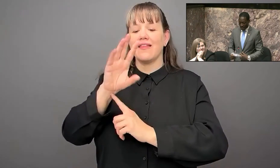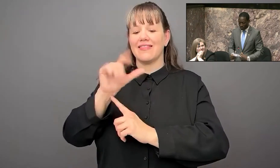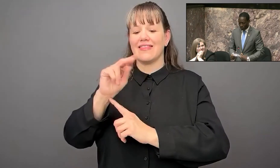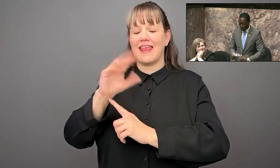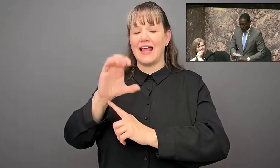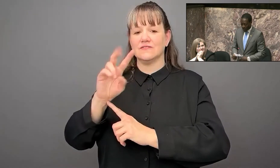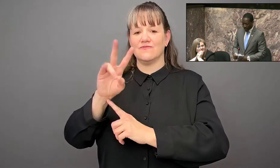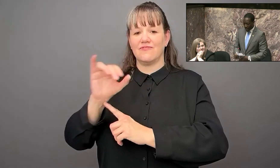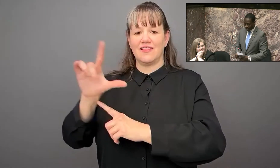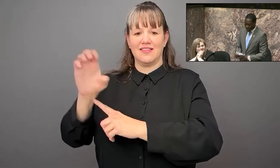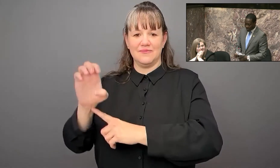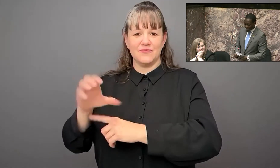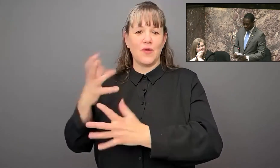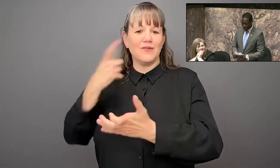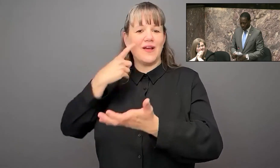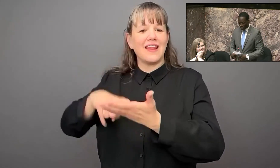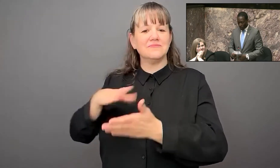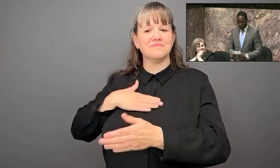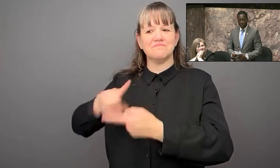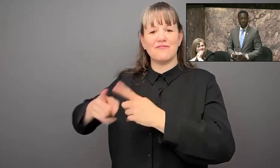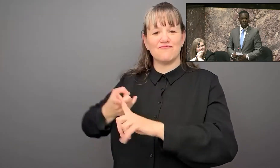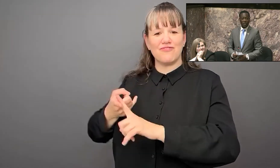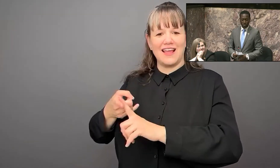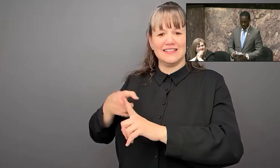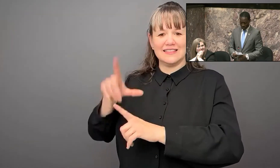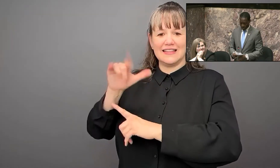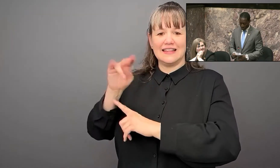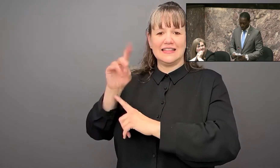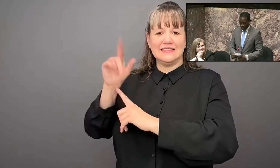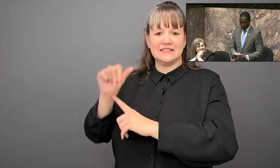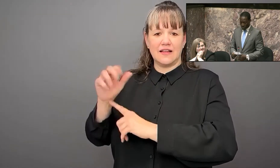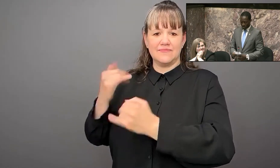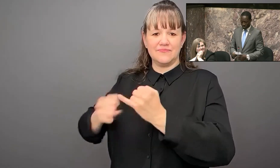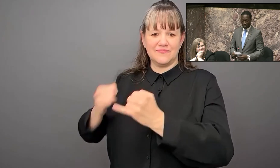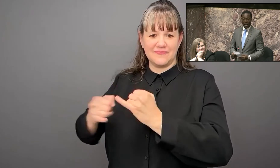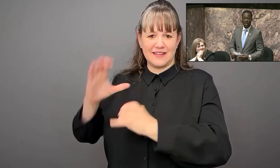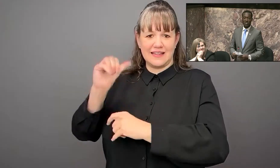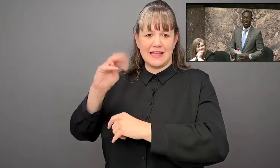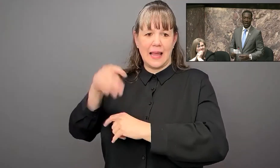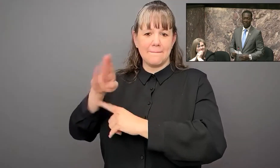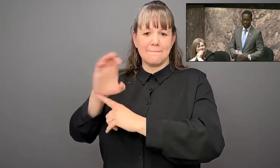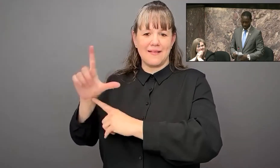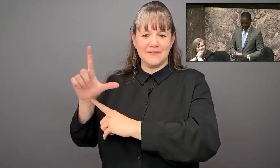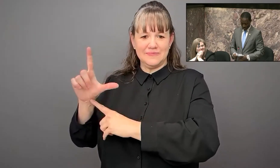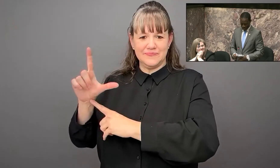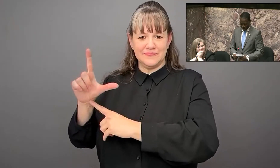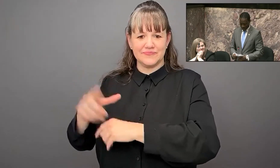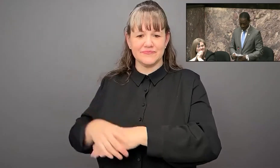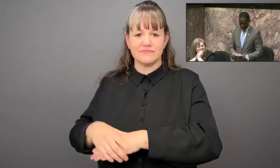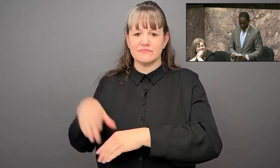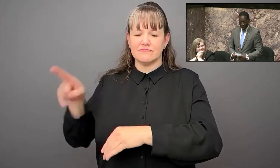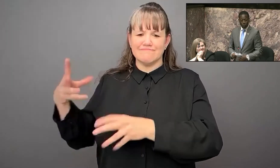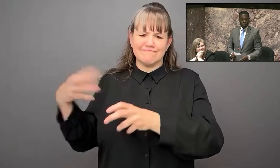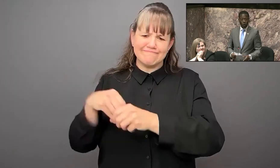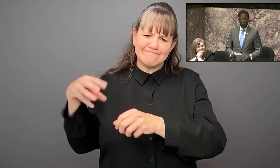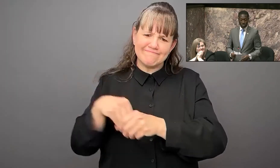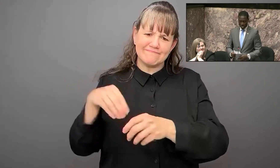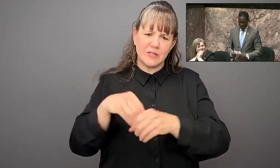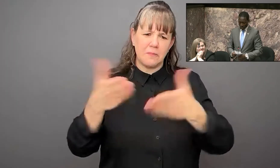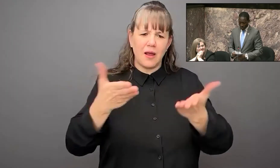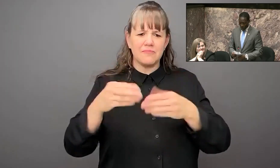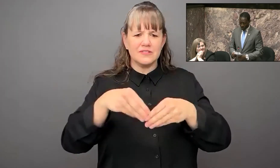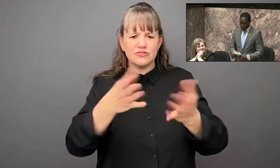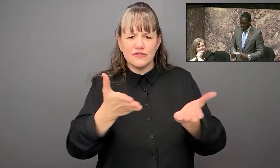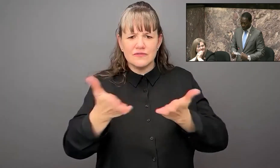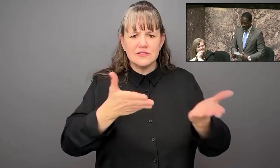Linda Campbell. Linda has dedicated her career to public service, bringing wisdom and compassion to everything that she does. Moreover, she